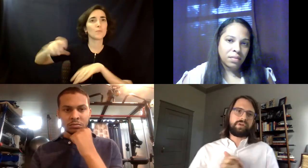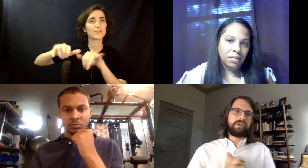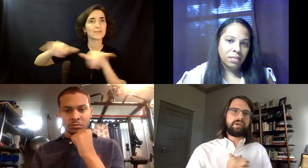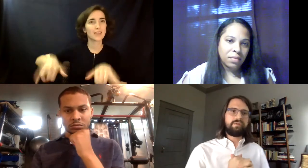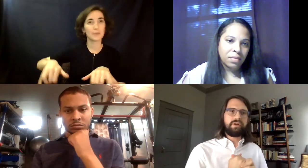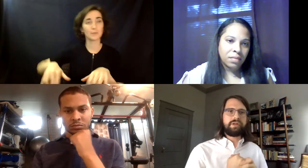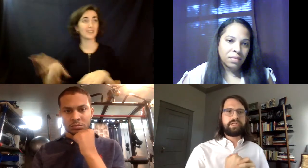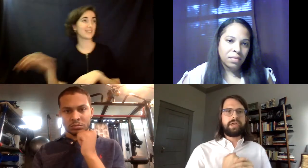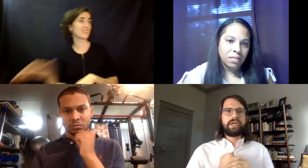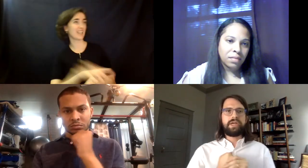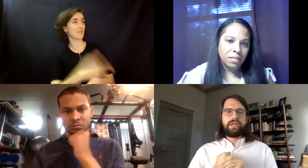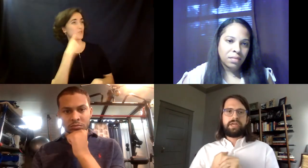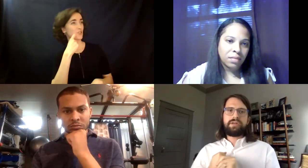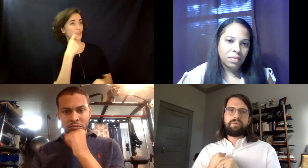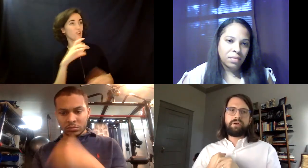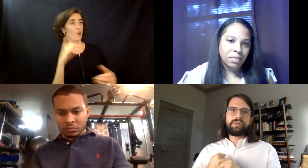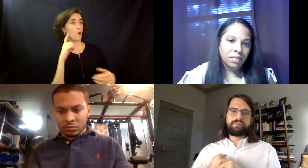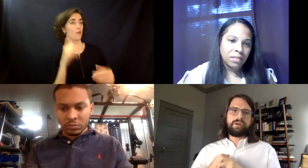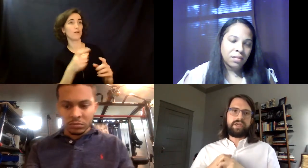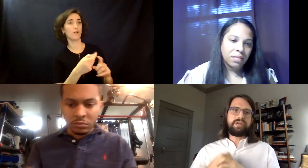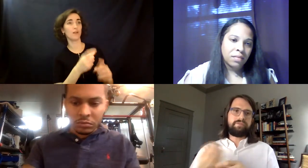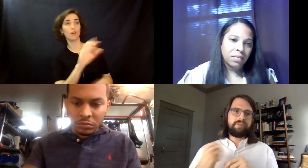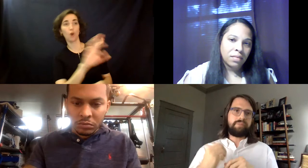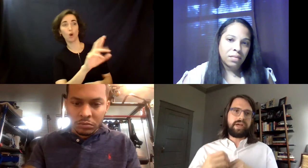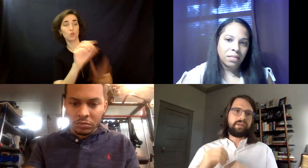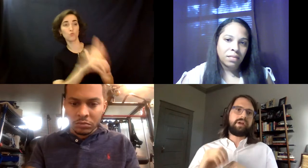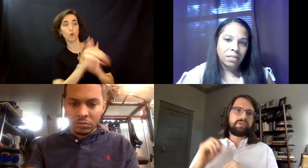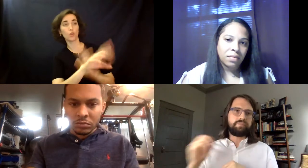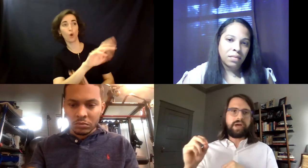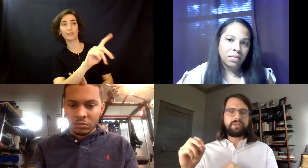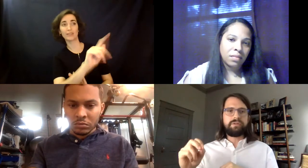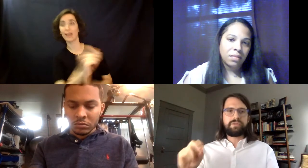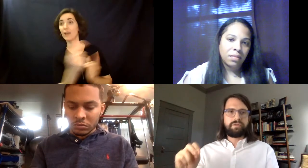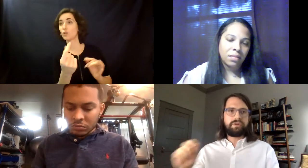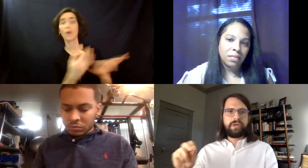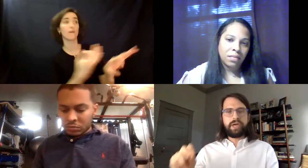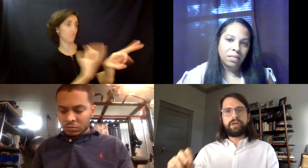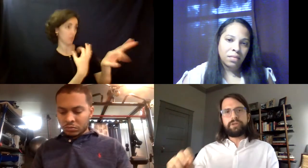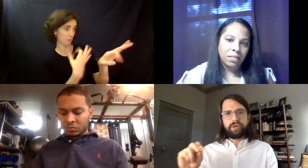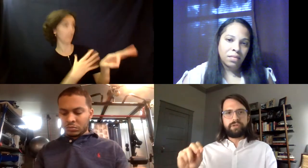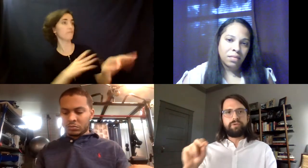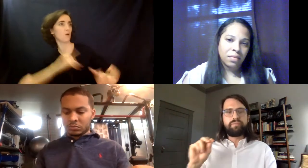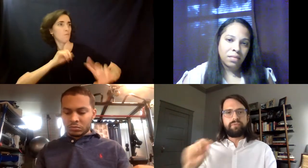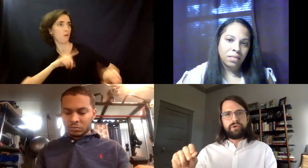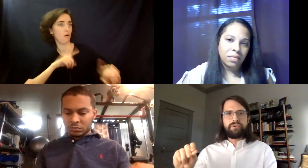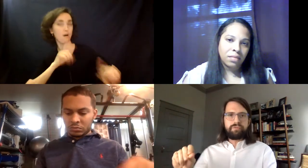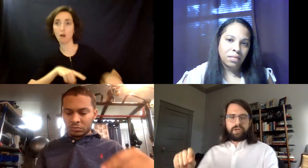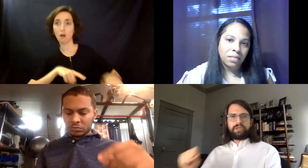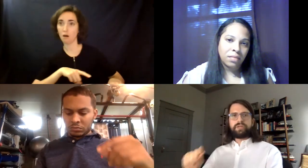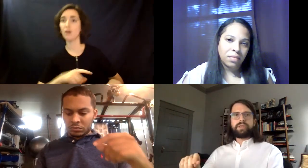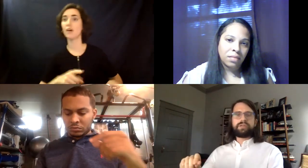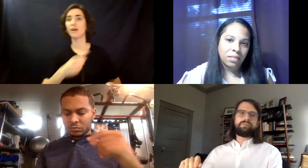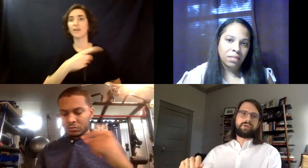heard down there with RTA in New Orleans, where they get feedback, they are responsive, so they're going out and trying to improve